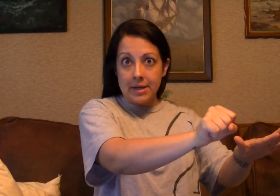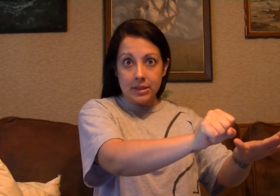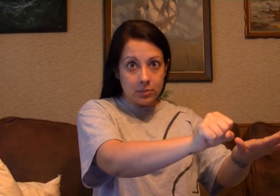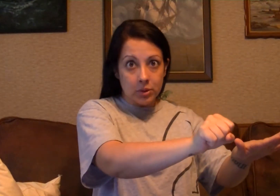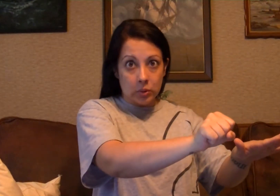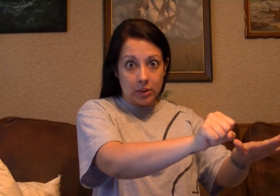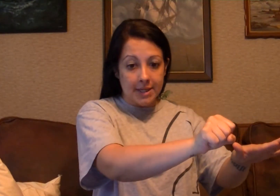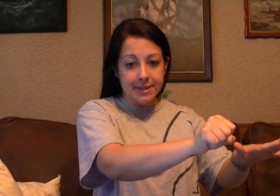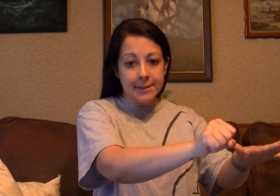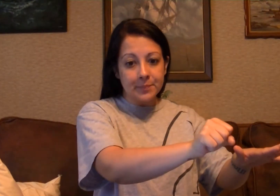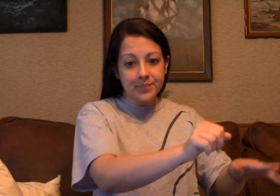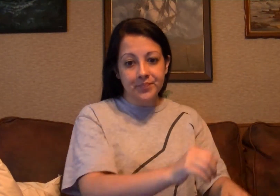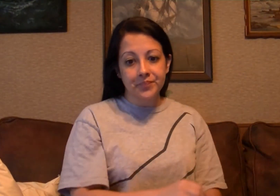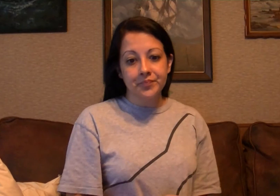to pluralize it.